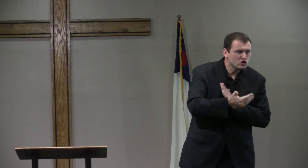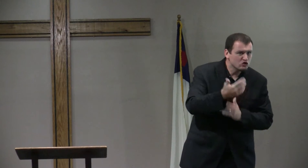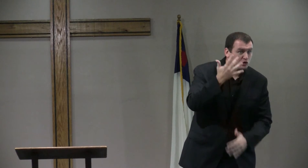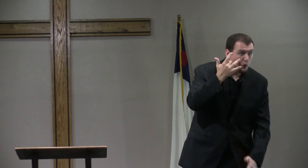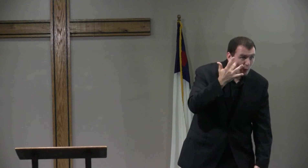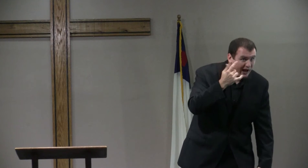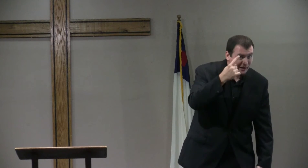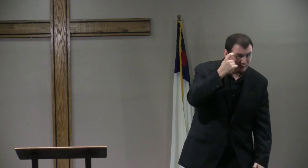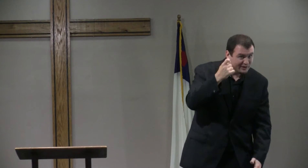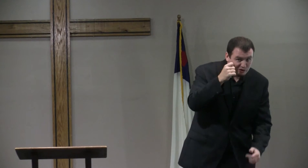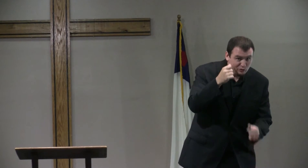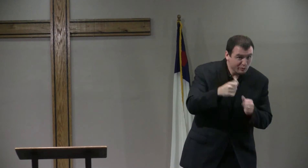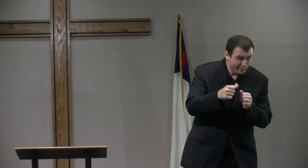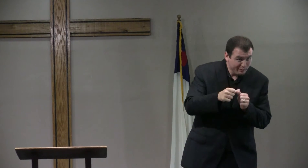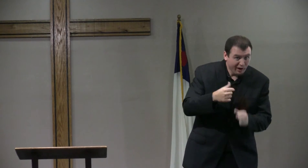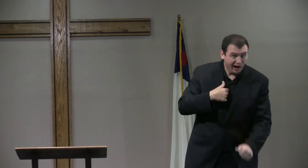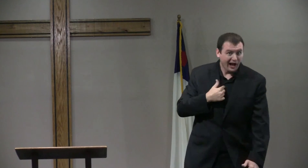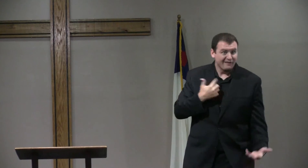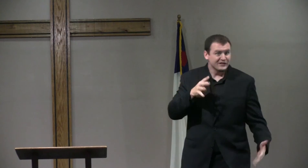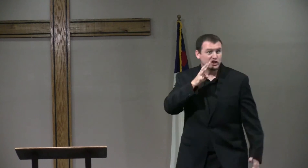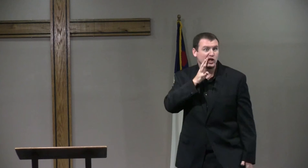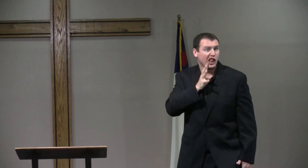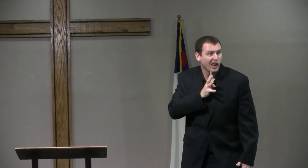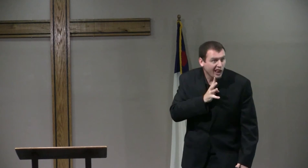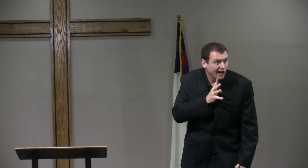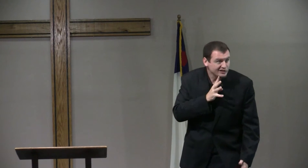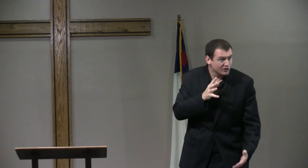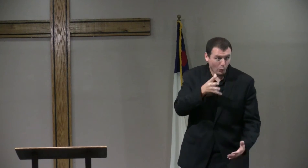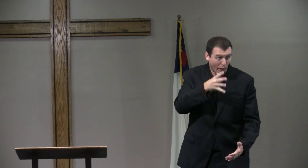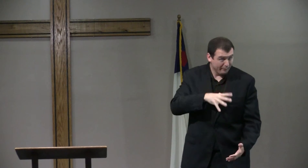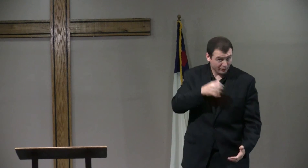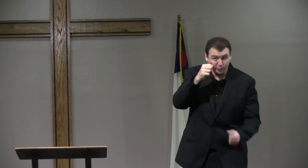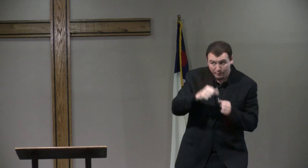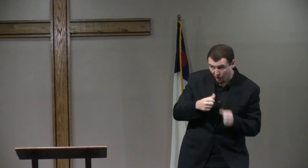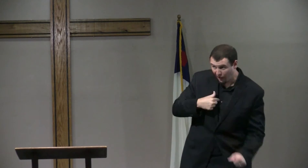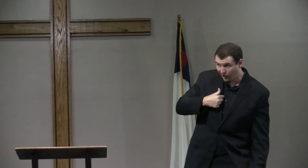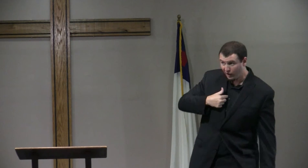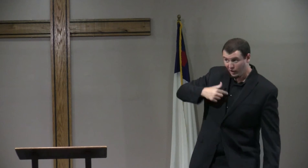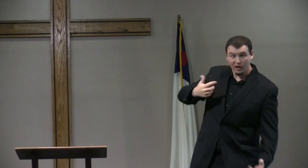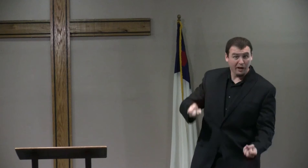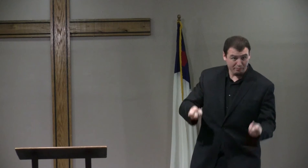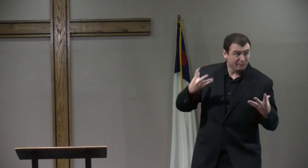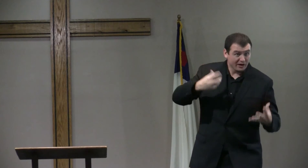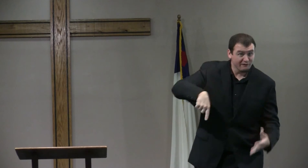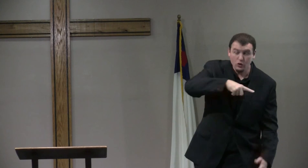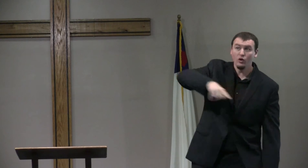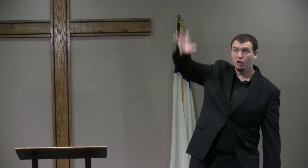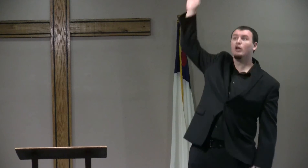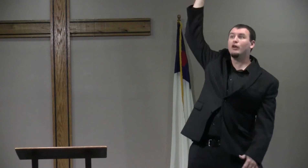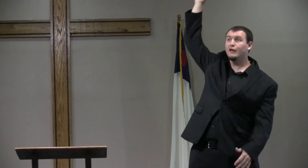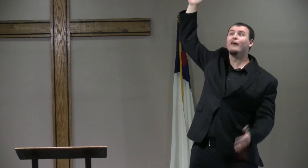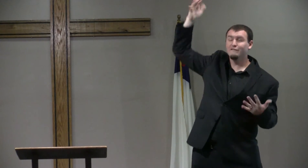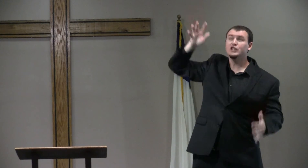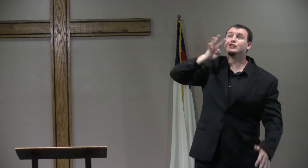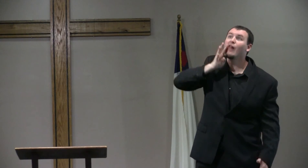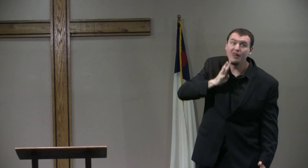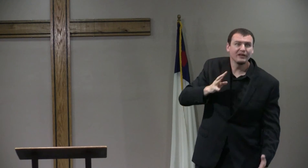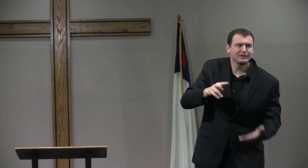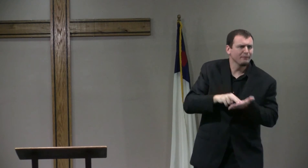Maybe you say, well, I've been through a divorce, but remember we just talked about committing adultery. And most of you